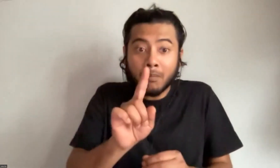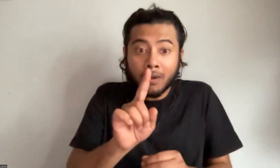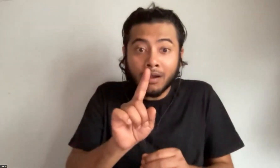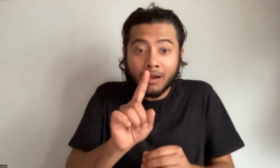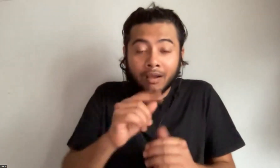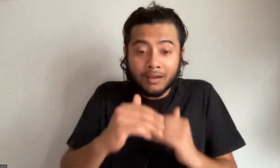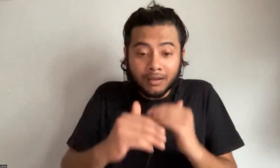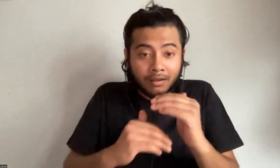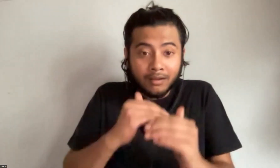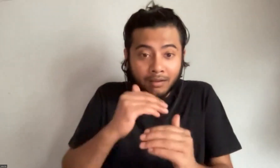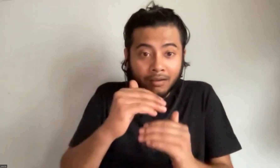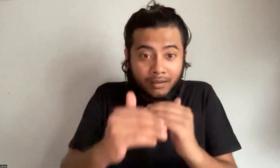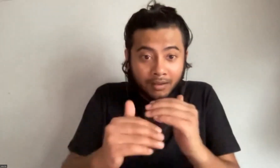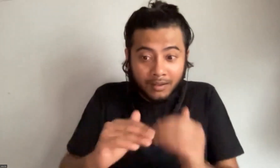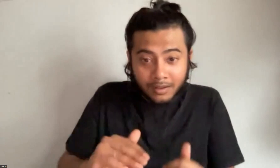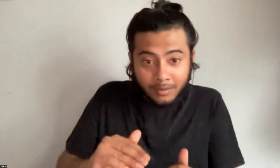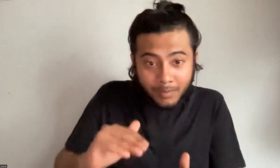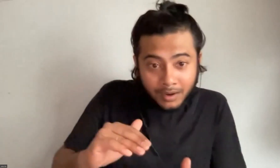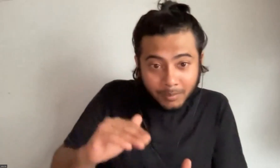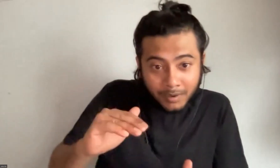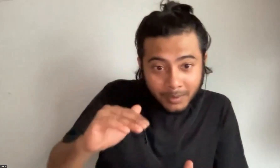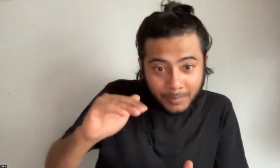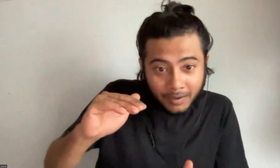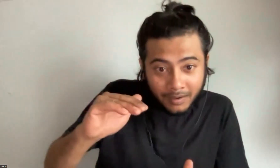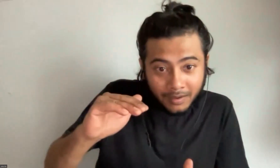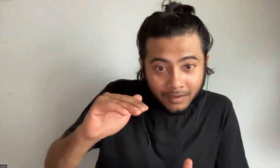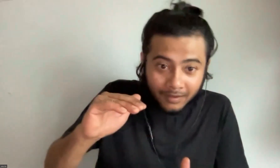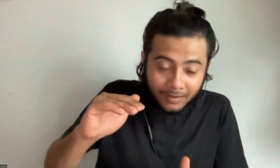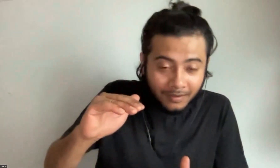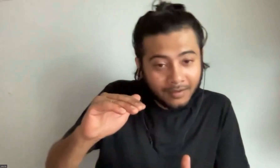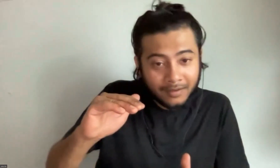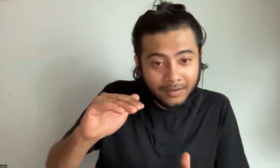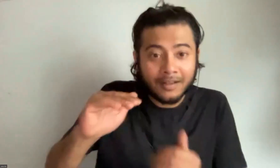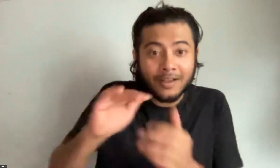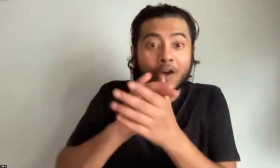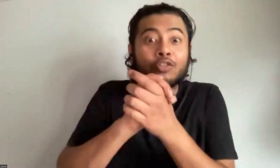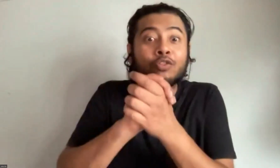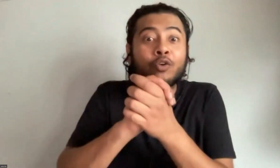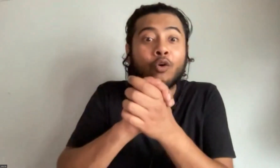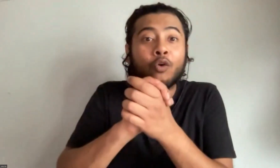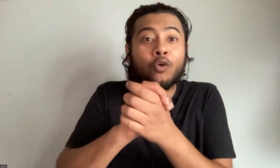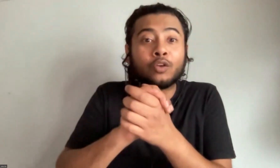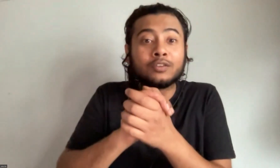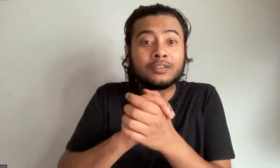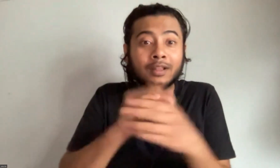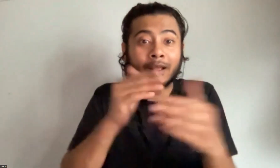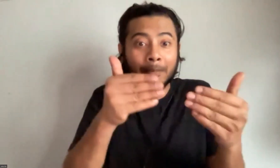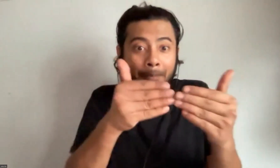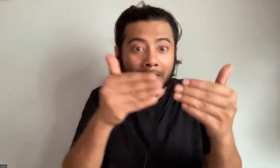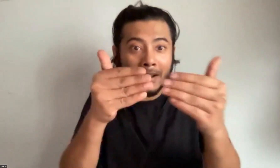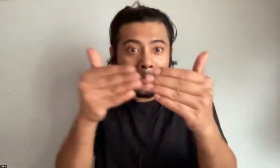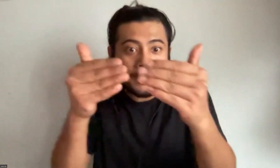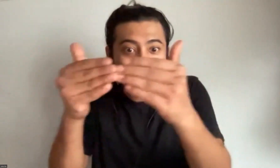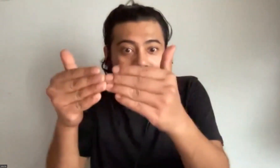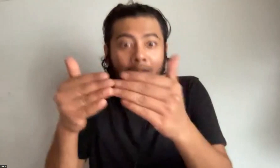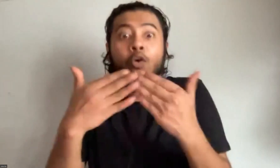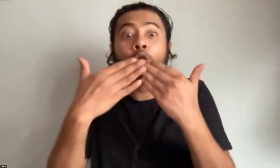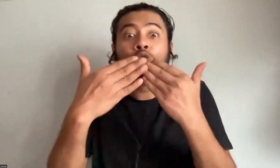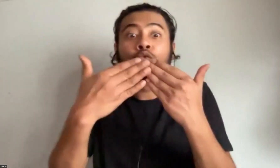starts interacting with different people. The, the child, as the child grows into an adult, he adopts all